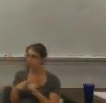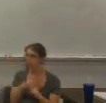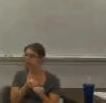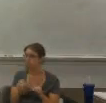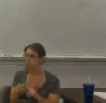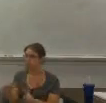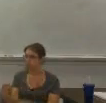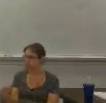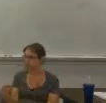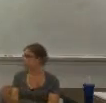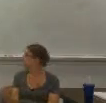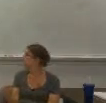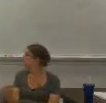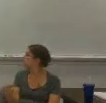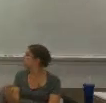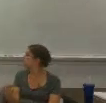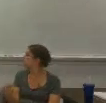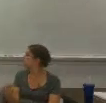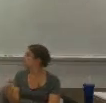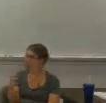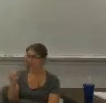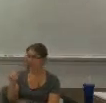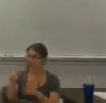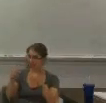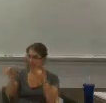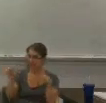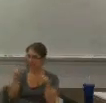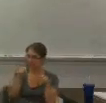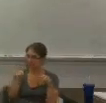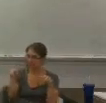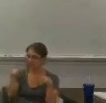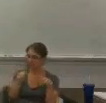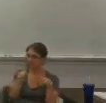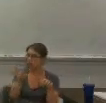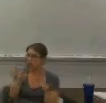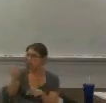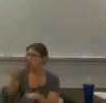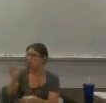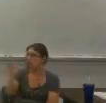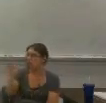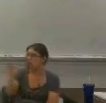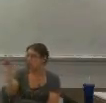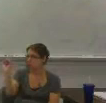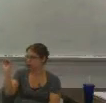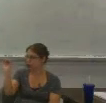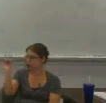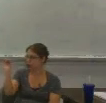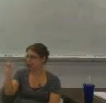here. And this angle happens to be about 104 degrees.